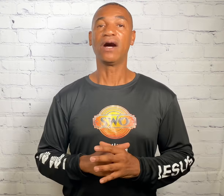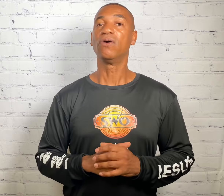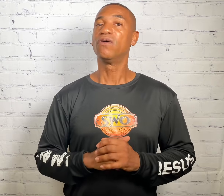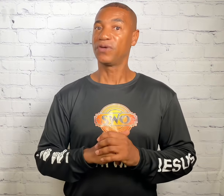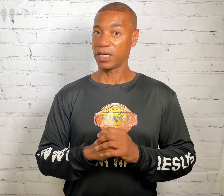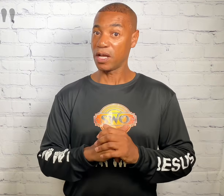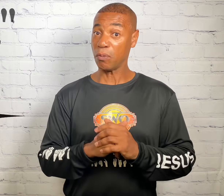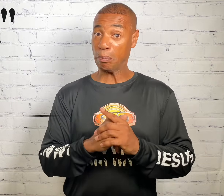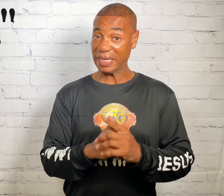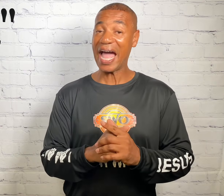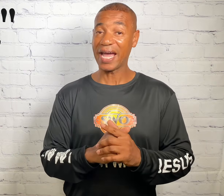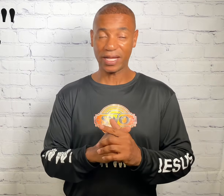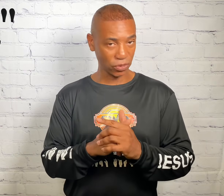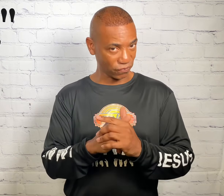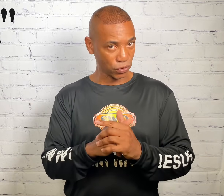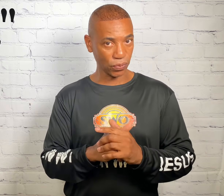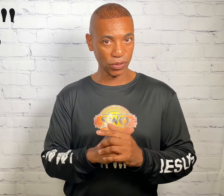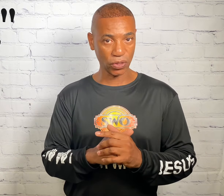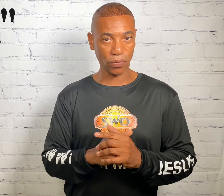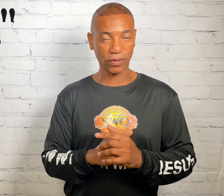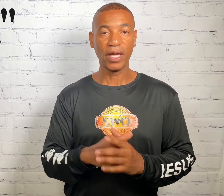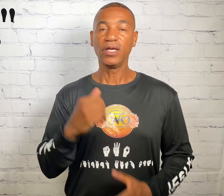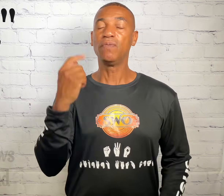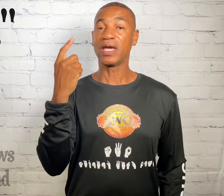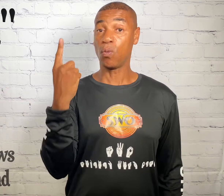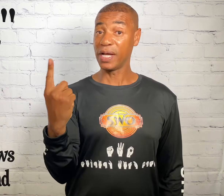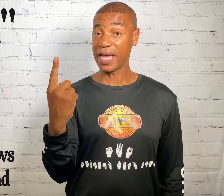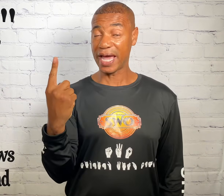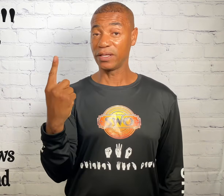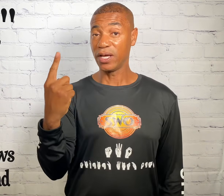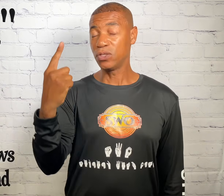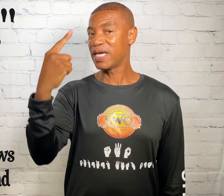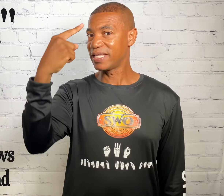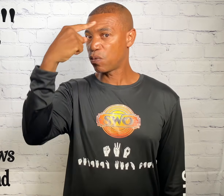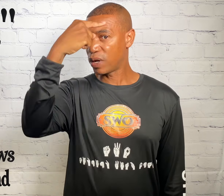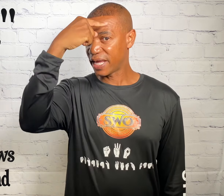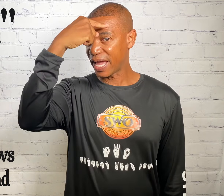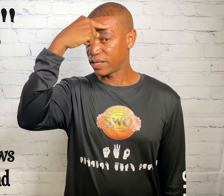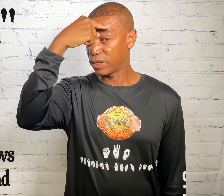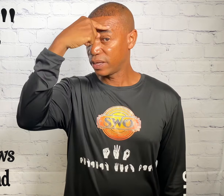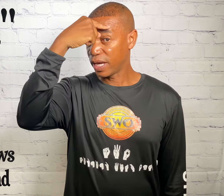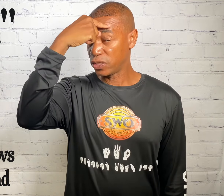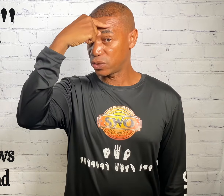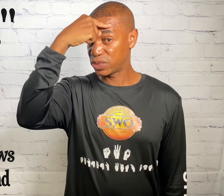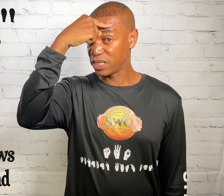Now, for the color black, that's the first one I'm going to start with. You make a 1 hand. You take that 1 hand and you extend